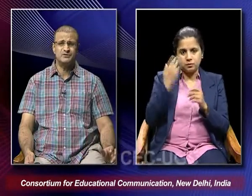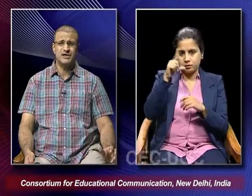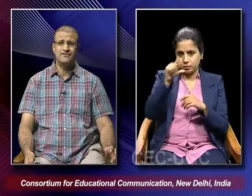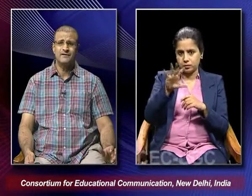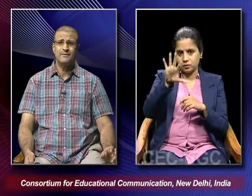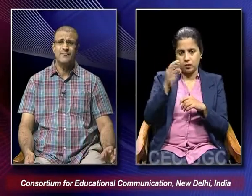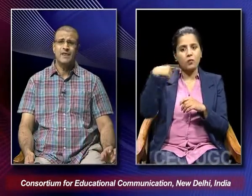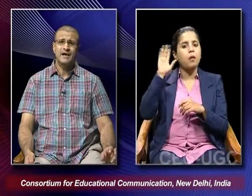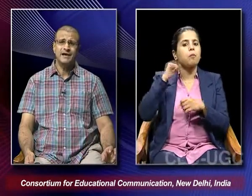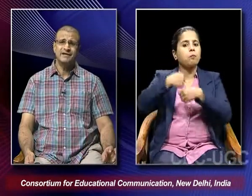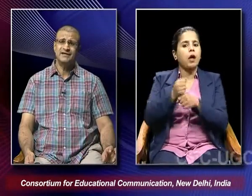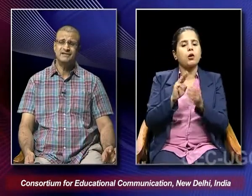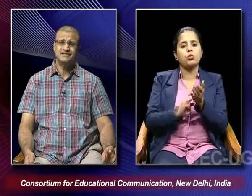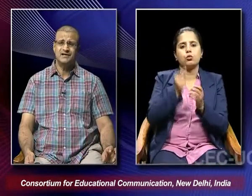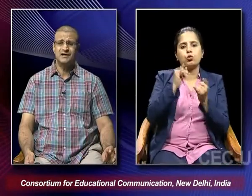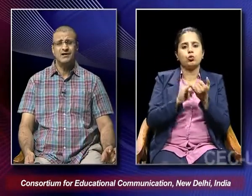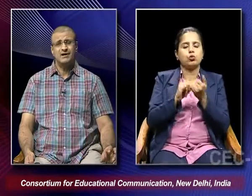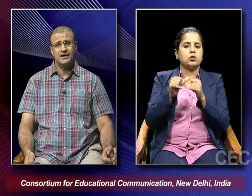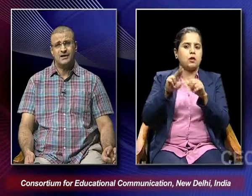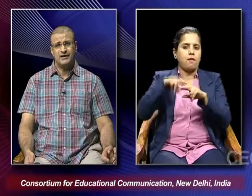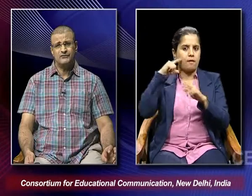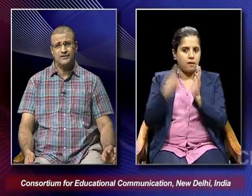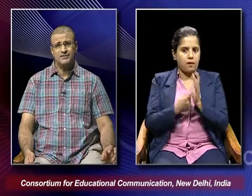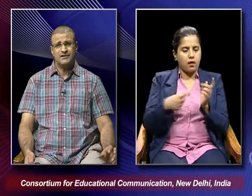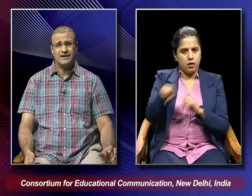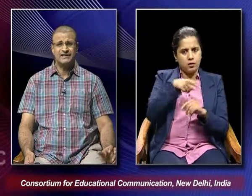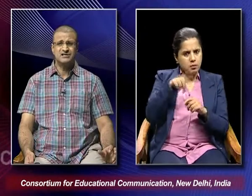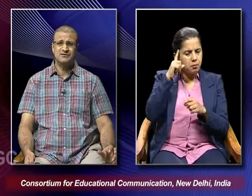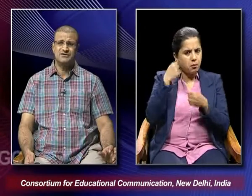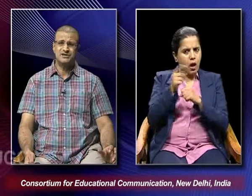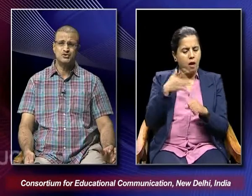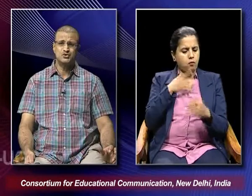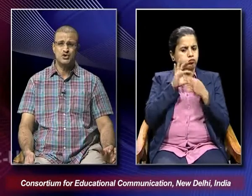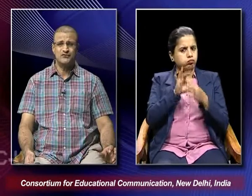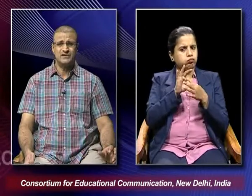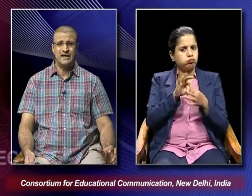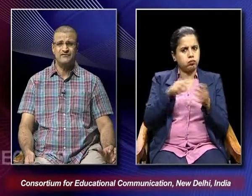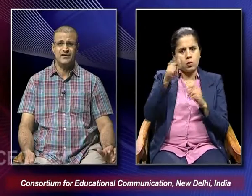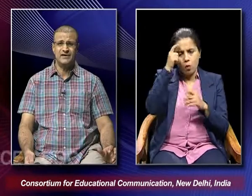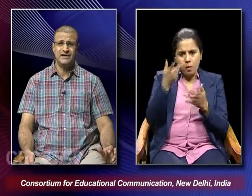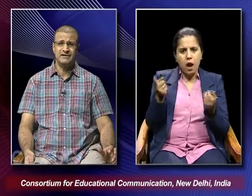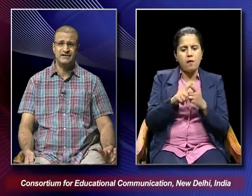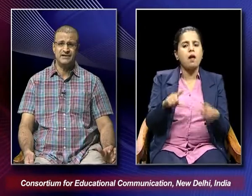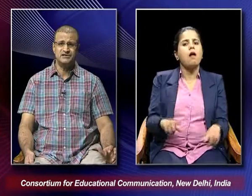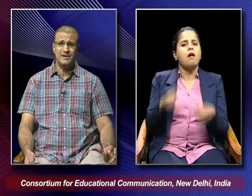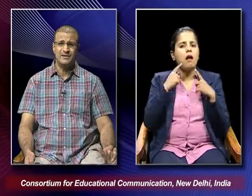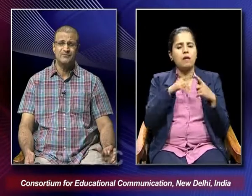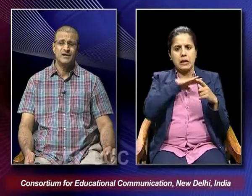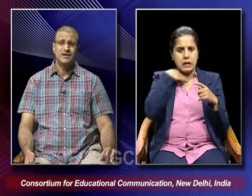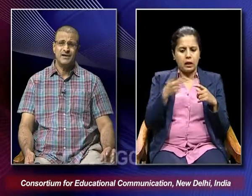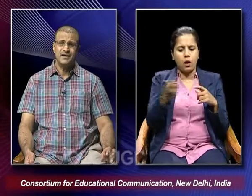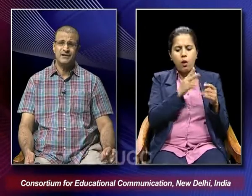made Musafir, and he had this kind of a connection with the issues of the life and death as